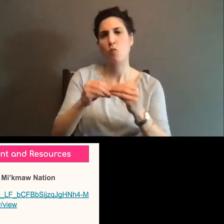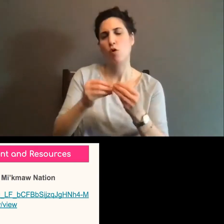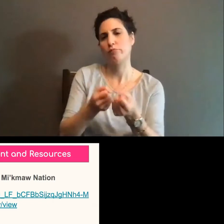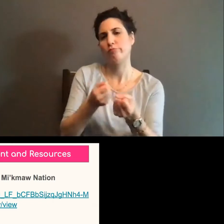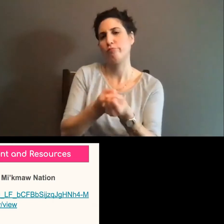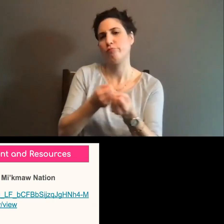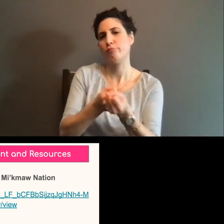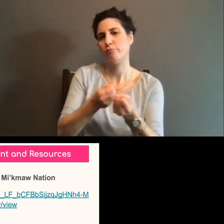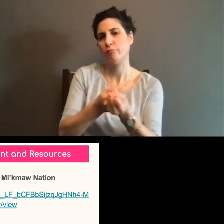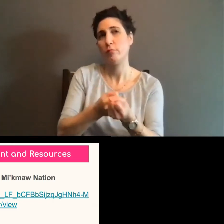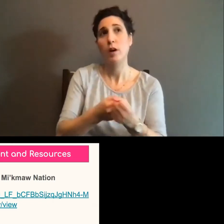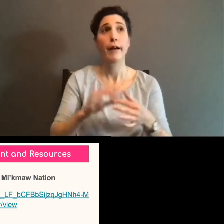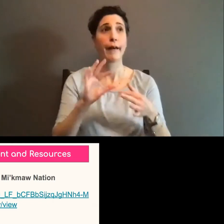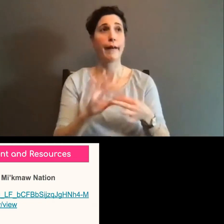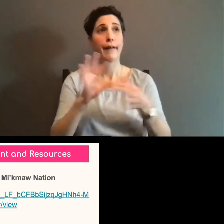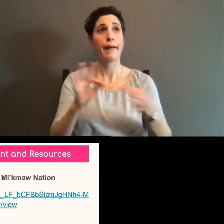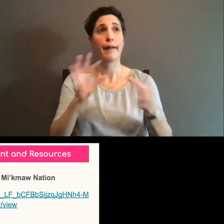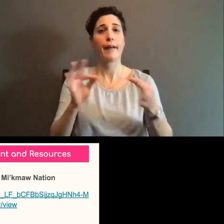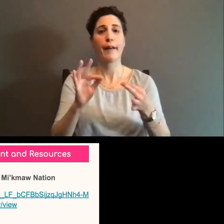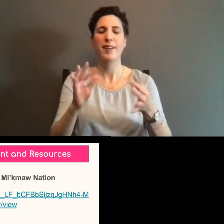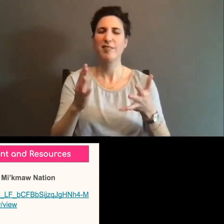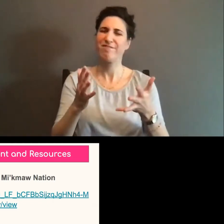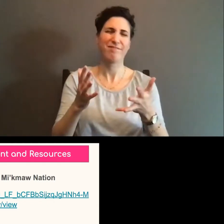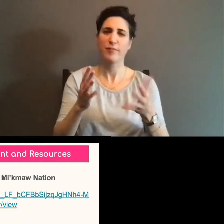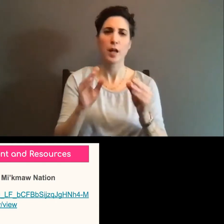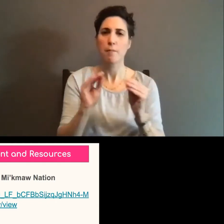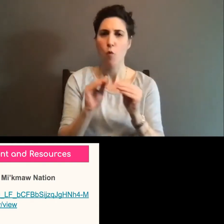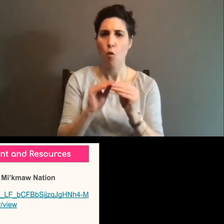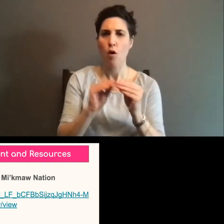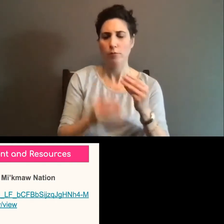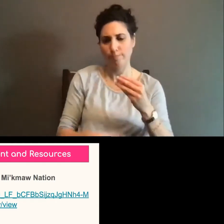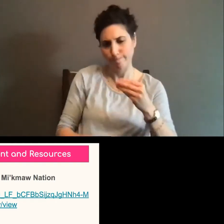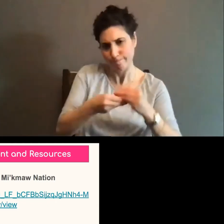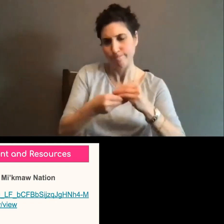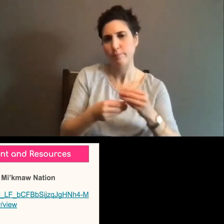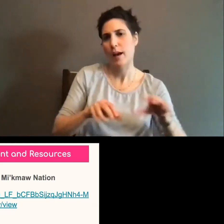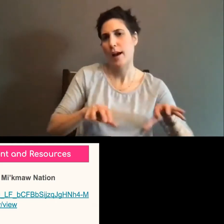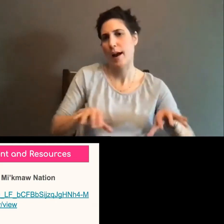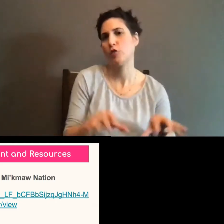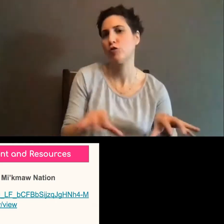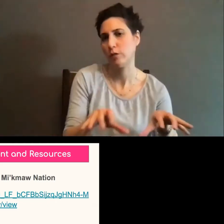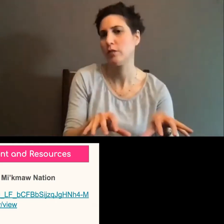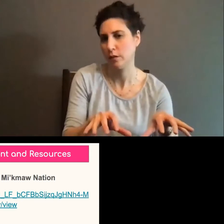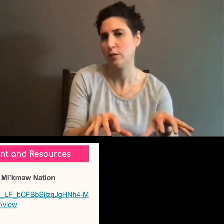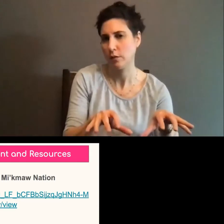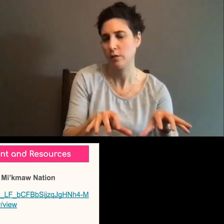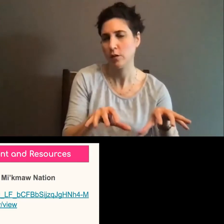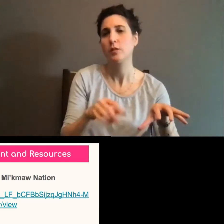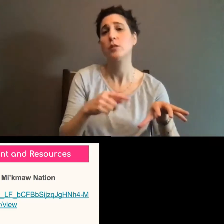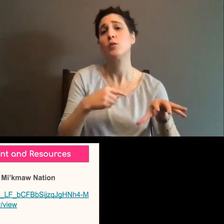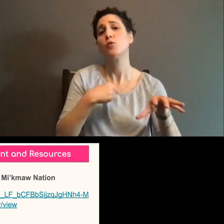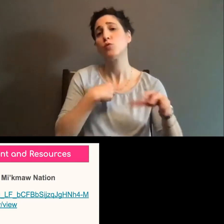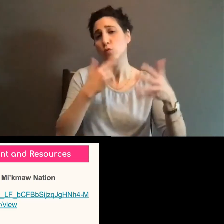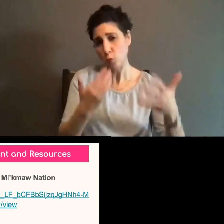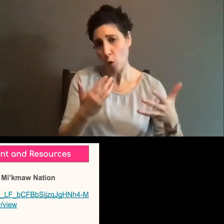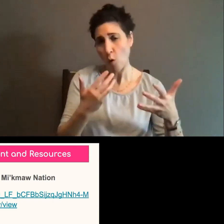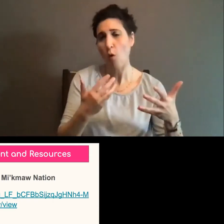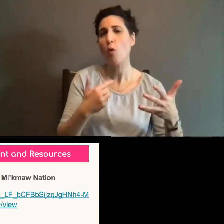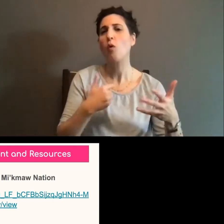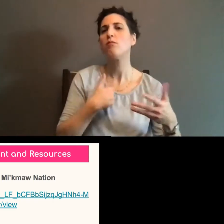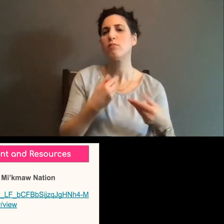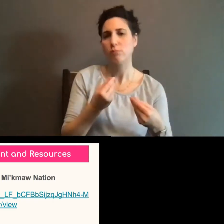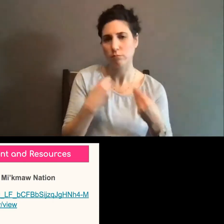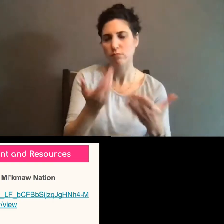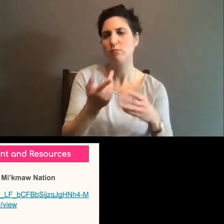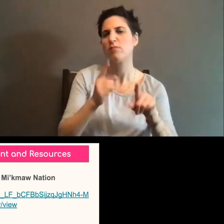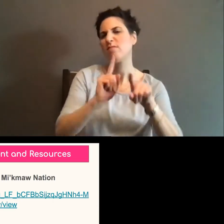just words and that we have concrete actions that go alongside them. So what we've been doing is